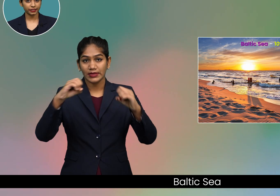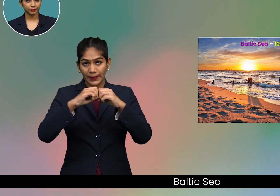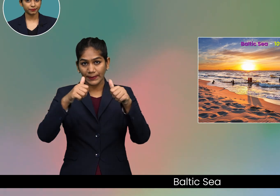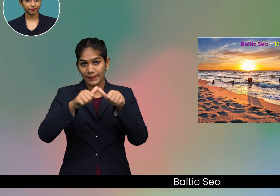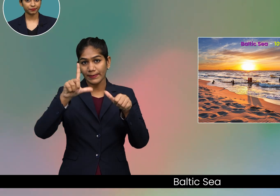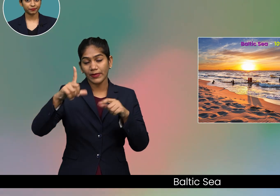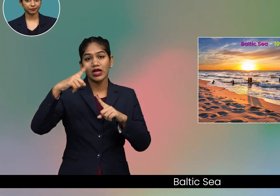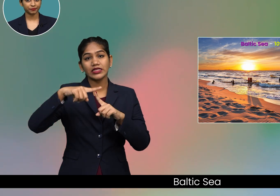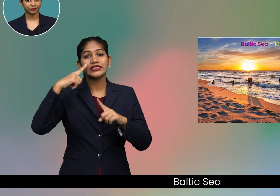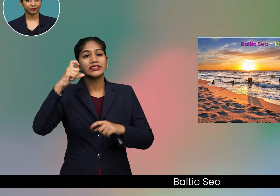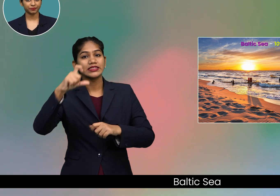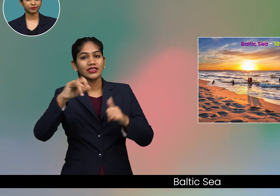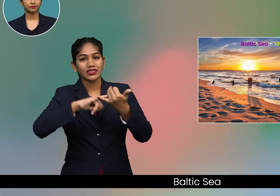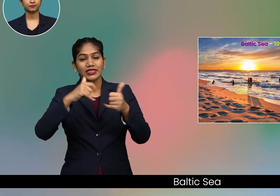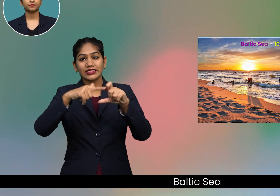Baltic Sea,